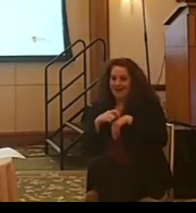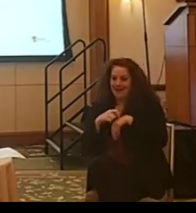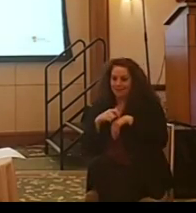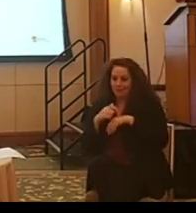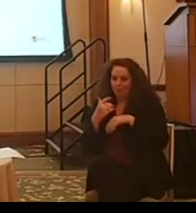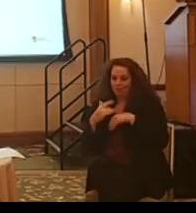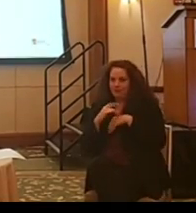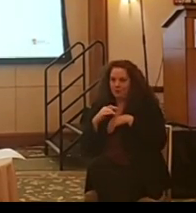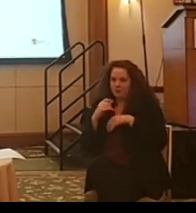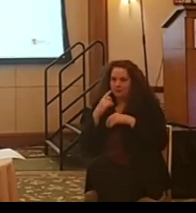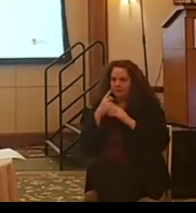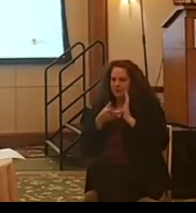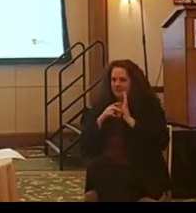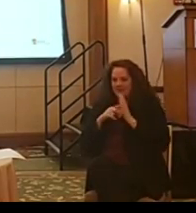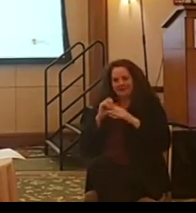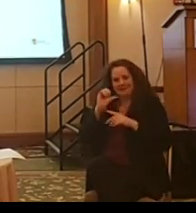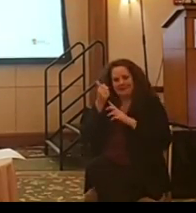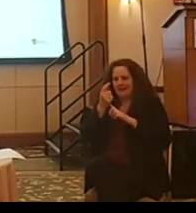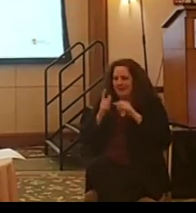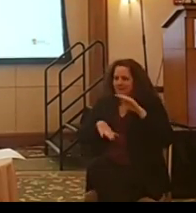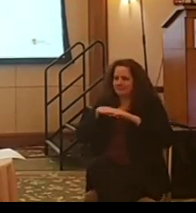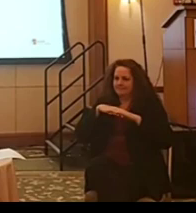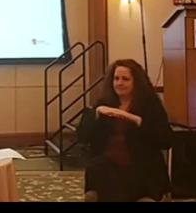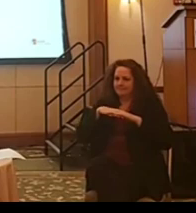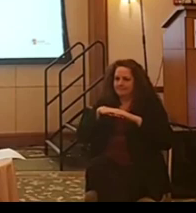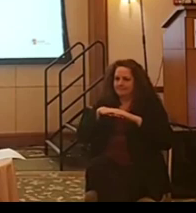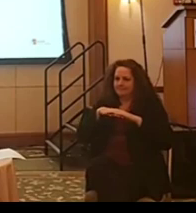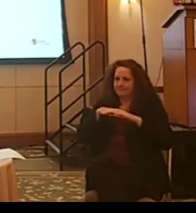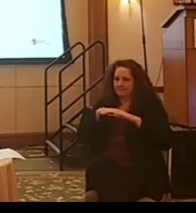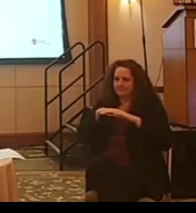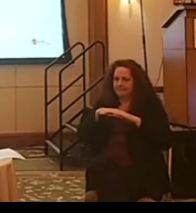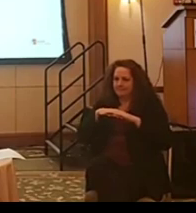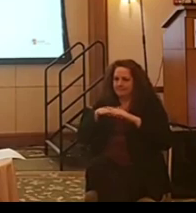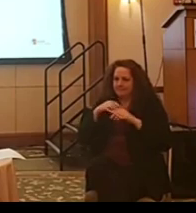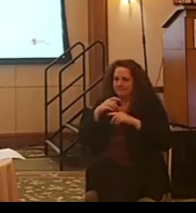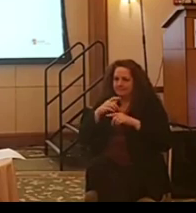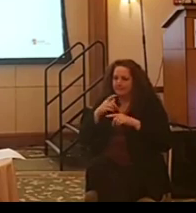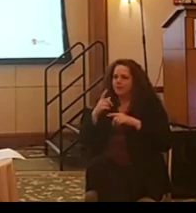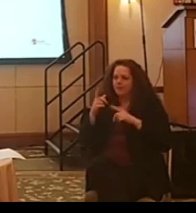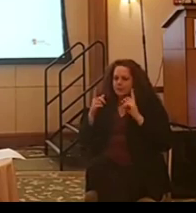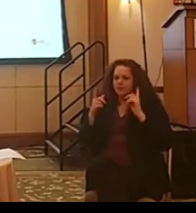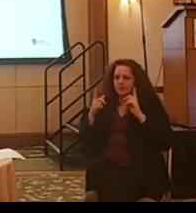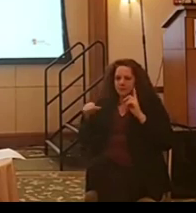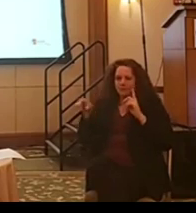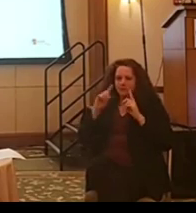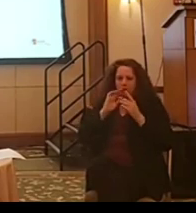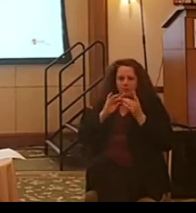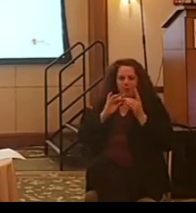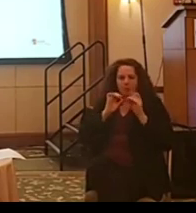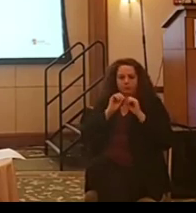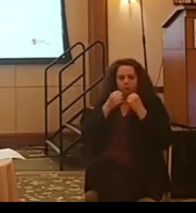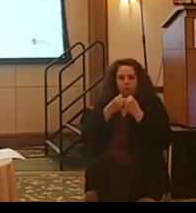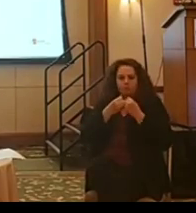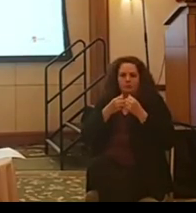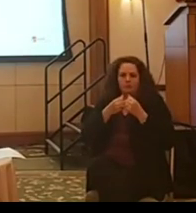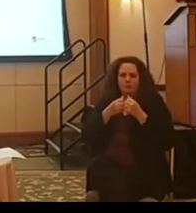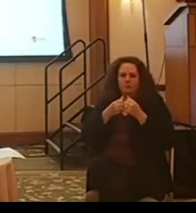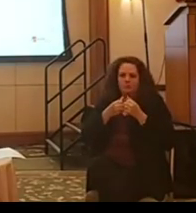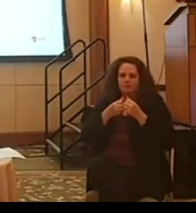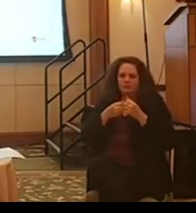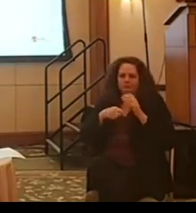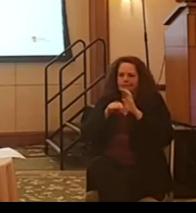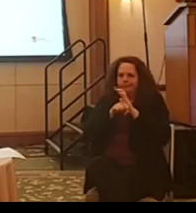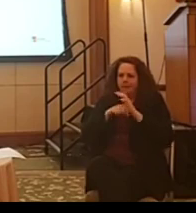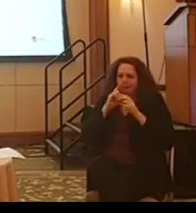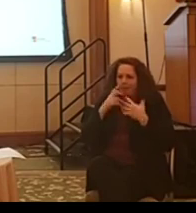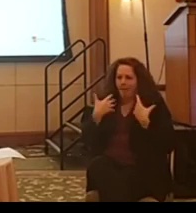I only can, when you're talking about sort of, mentioned that you're talking about social determinants of health later today. That's a real